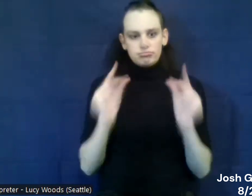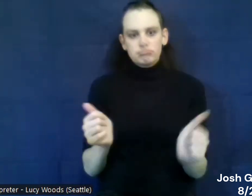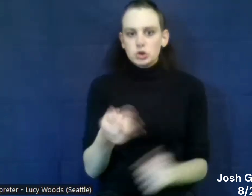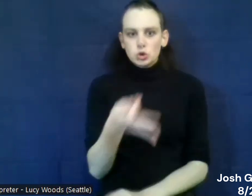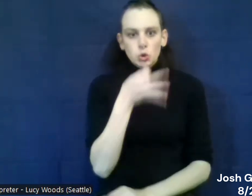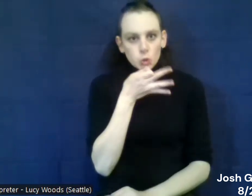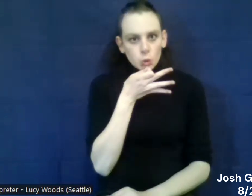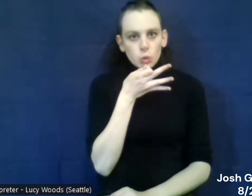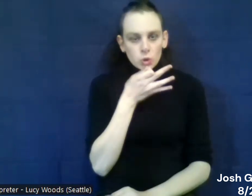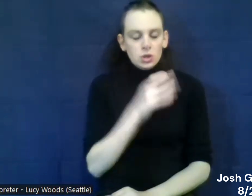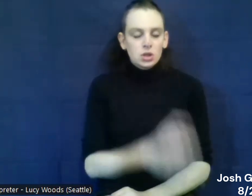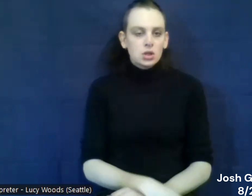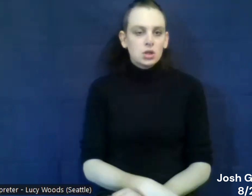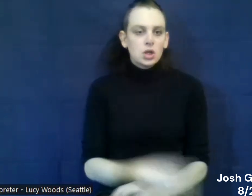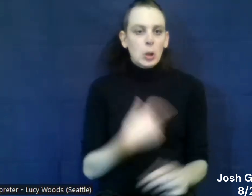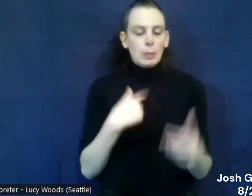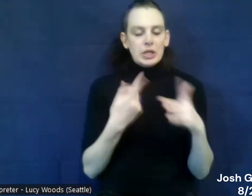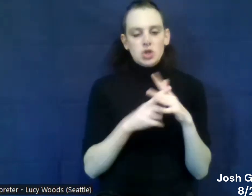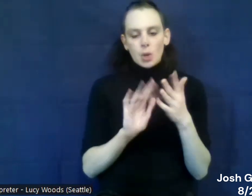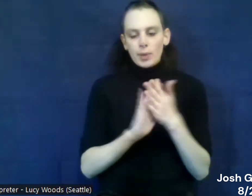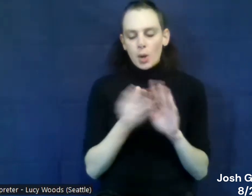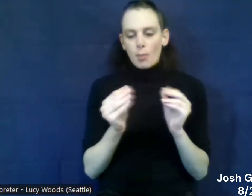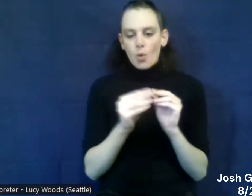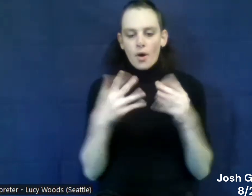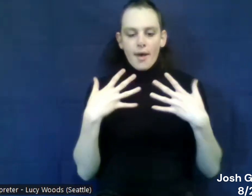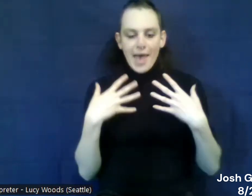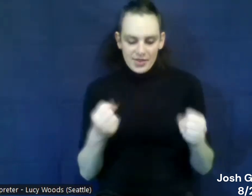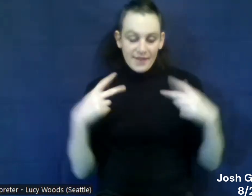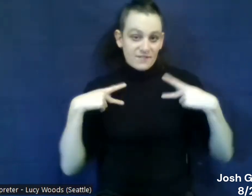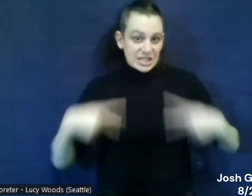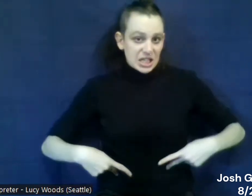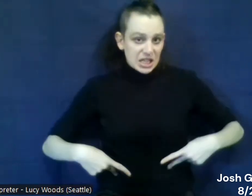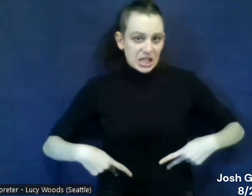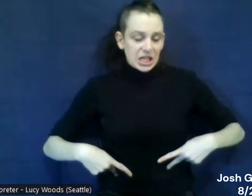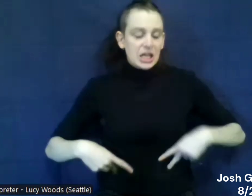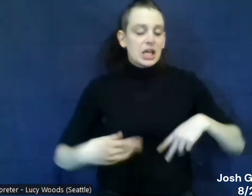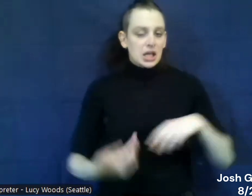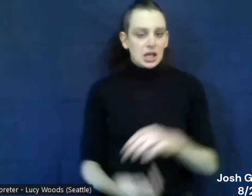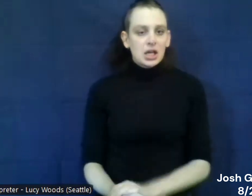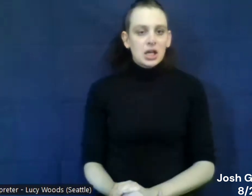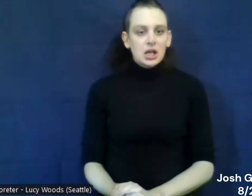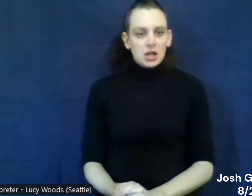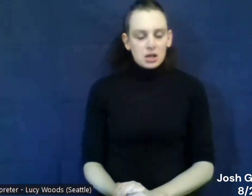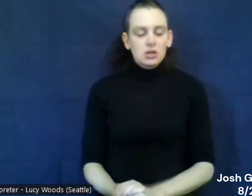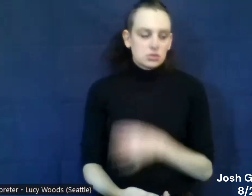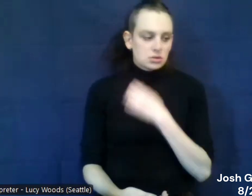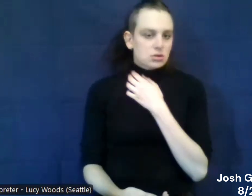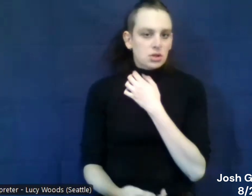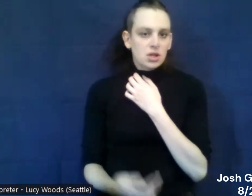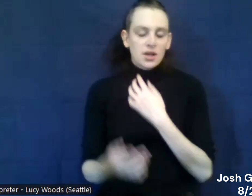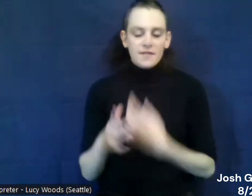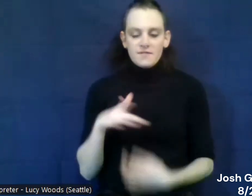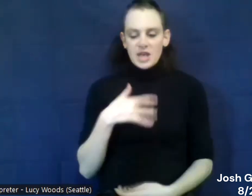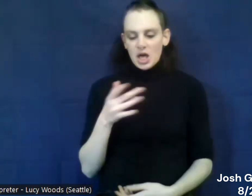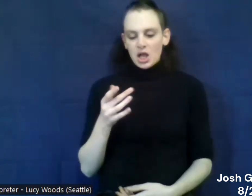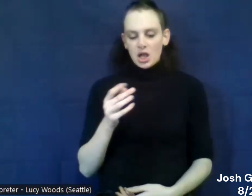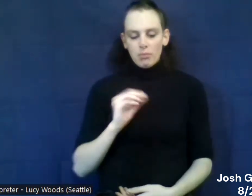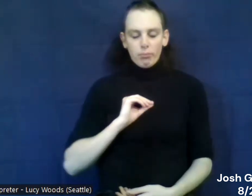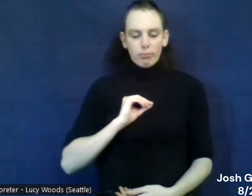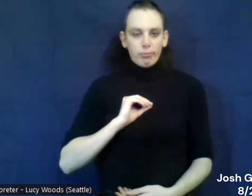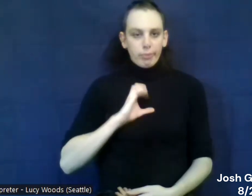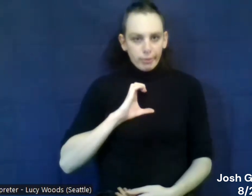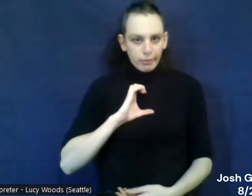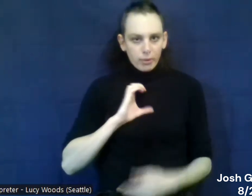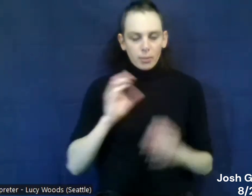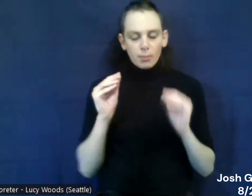I was starting to get healthy again physically. I was starting to feel better about myself, about my work,